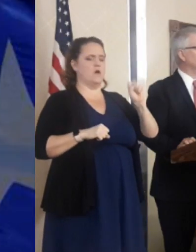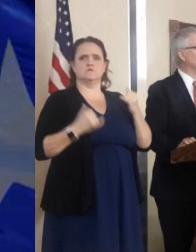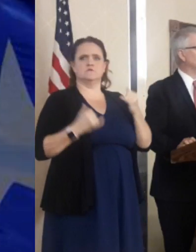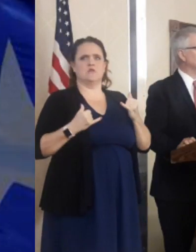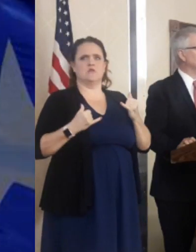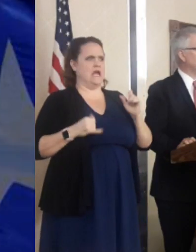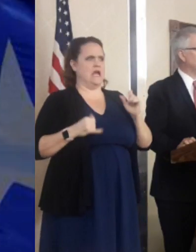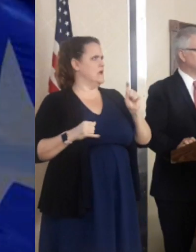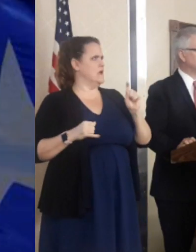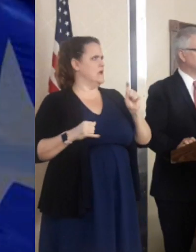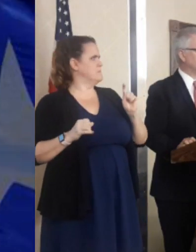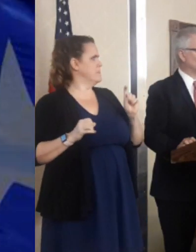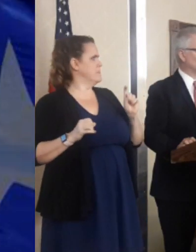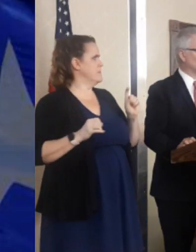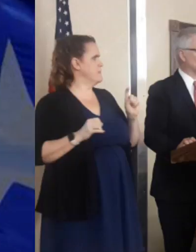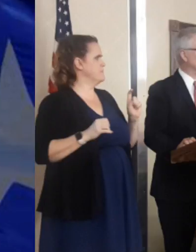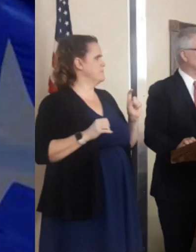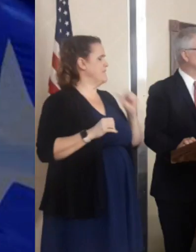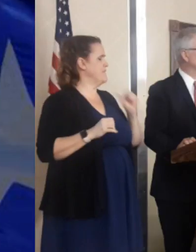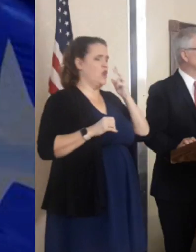Okay. Not seeing her.